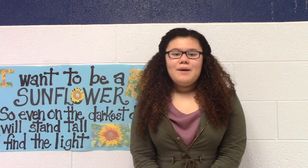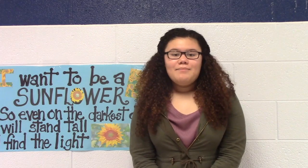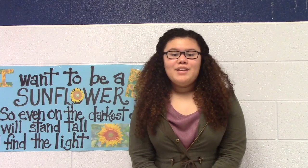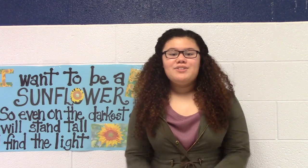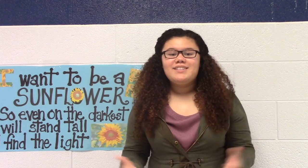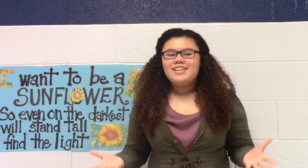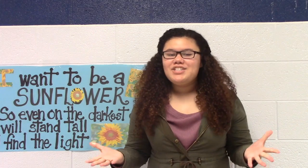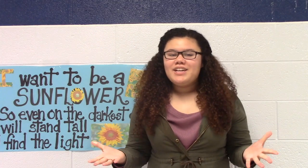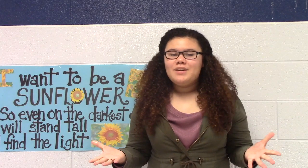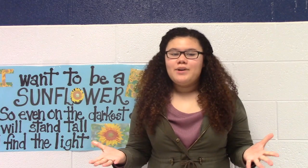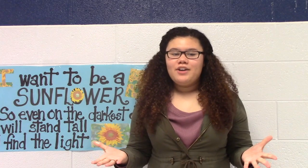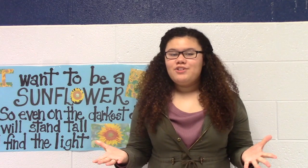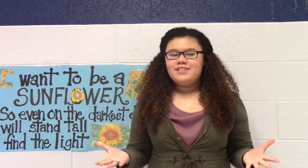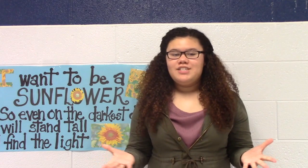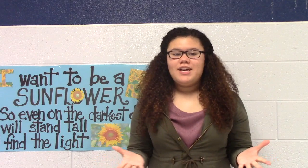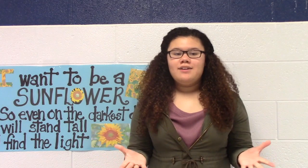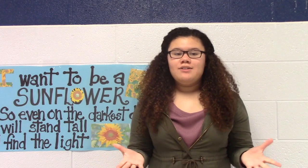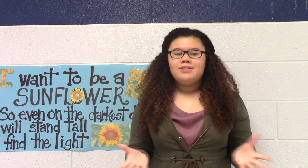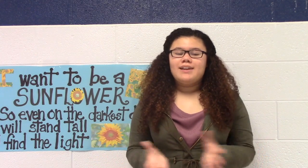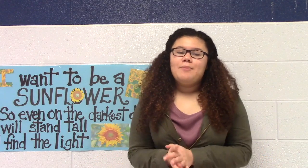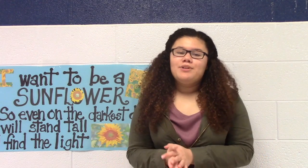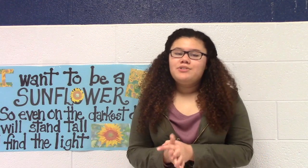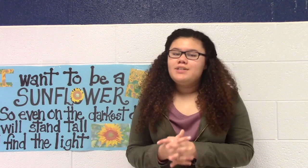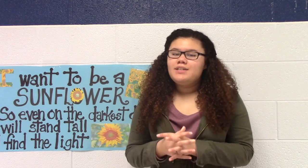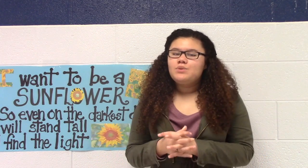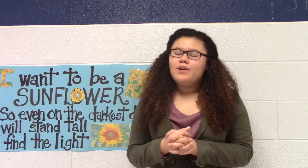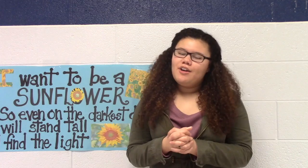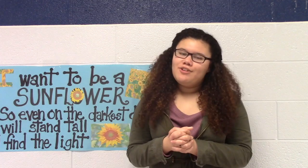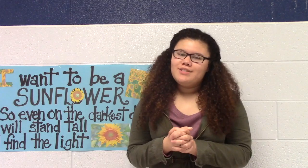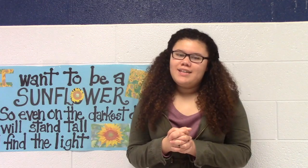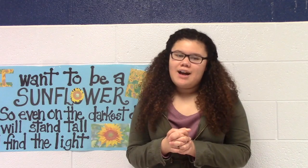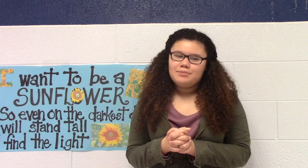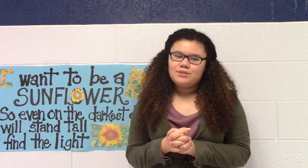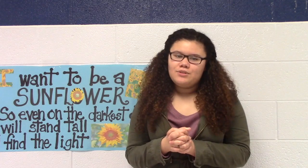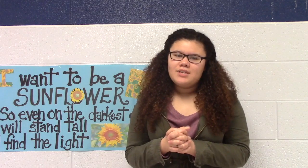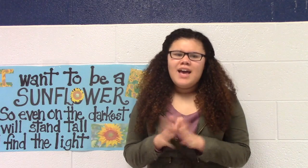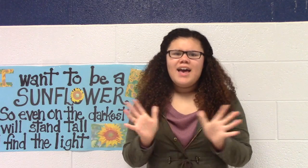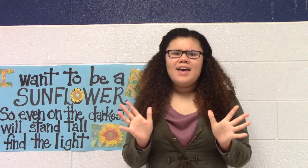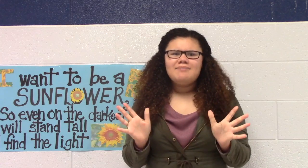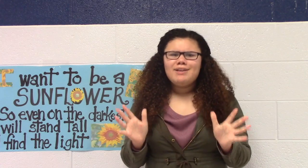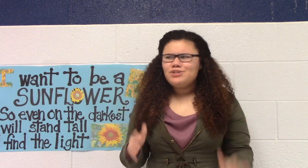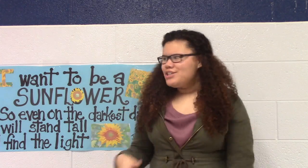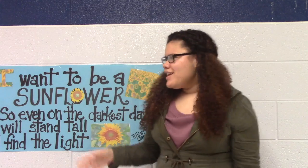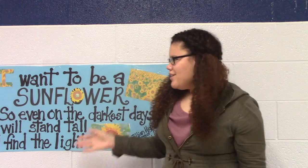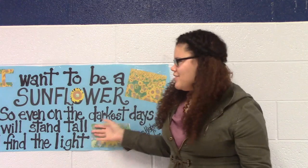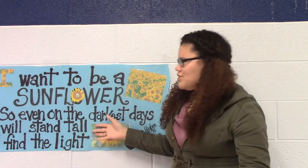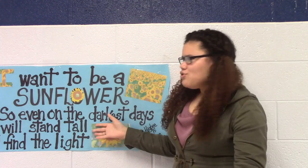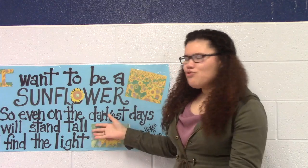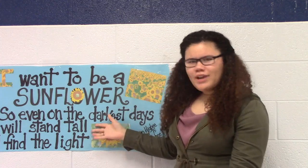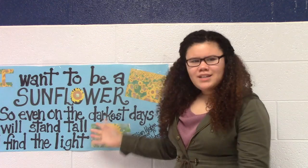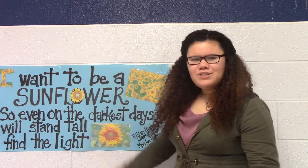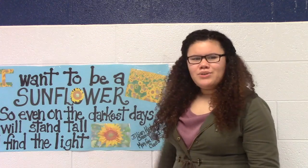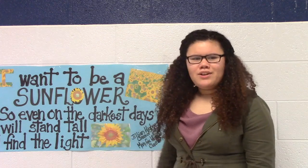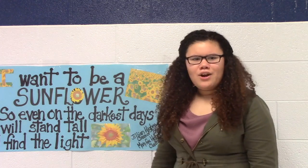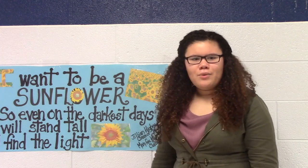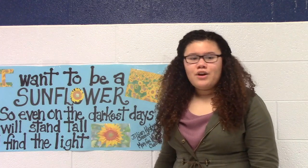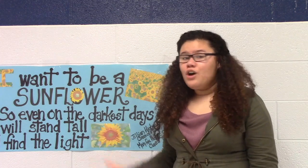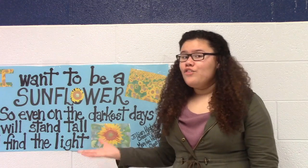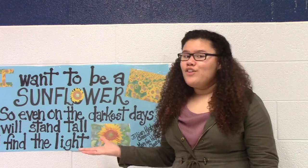May you see sunshine where others see shadows and opportunities where others see obstacles. And make sure to check out this great student artwork all around the